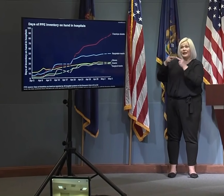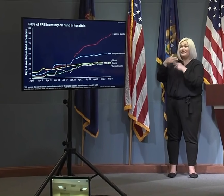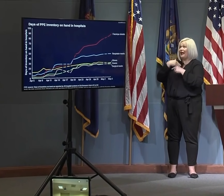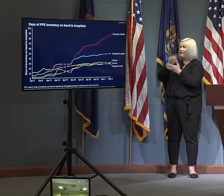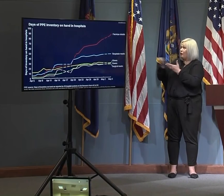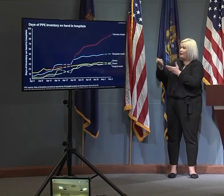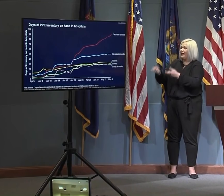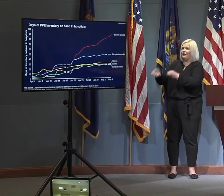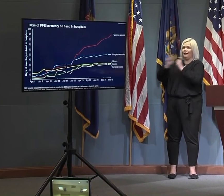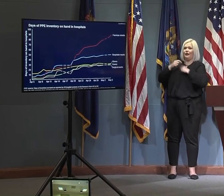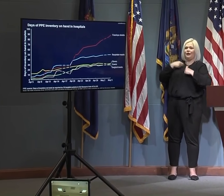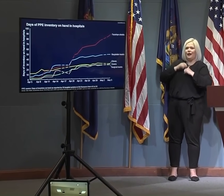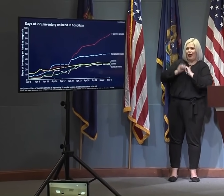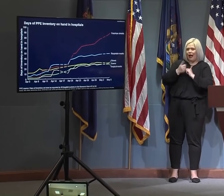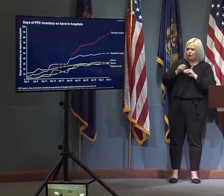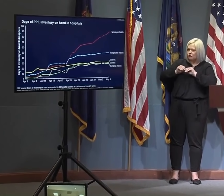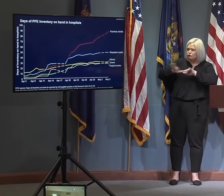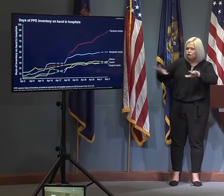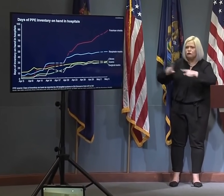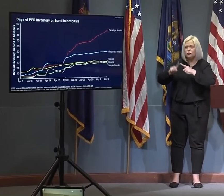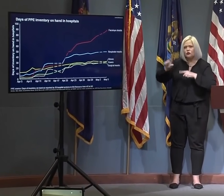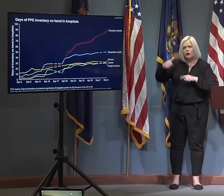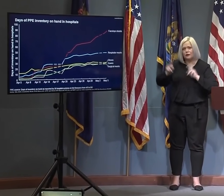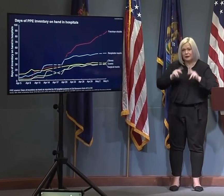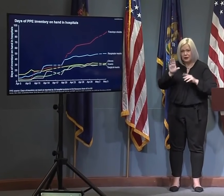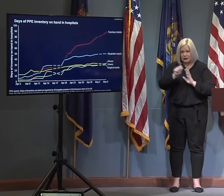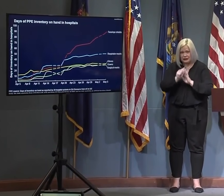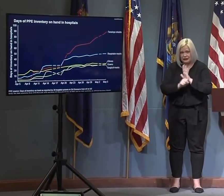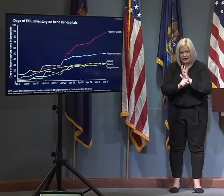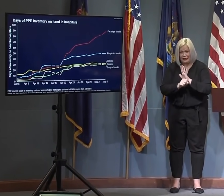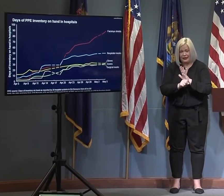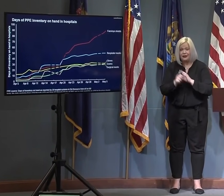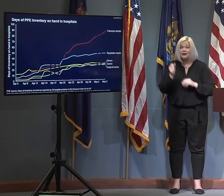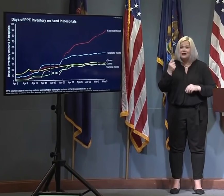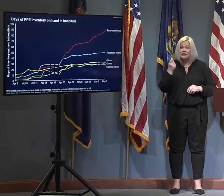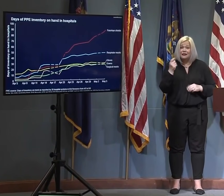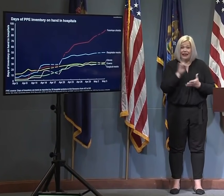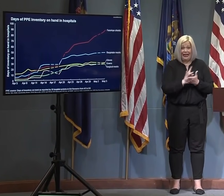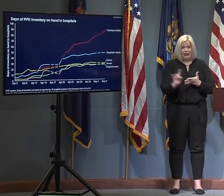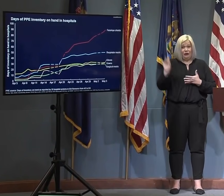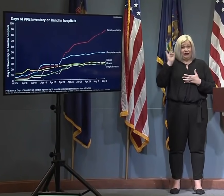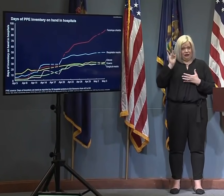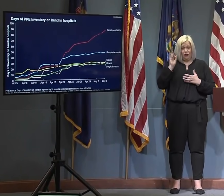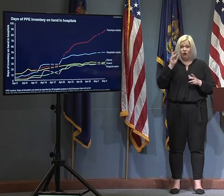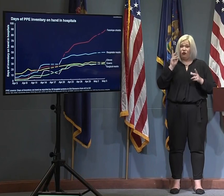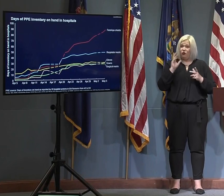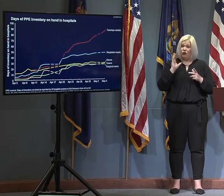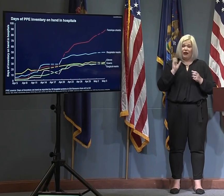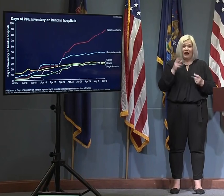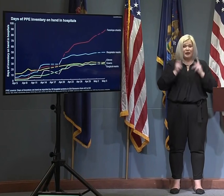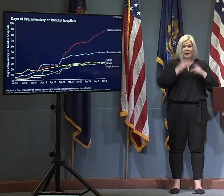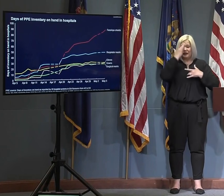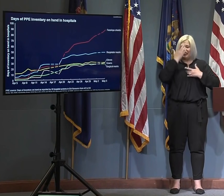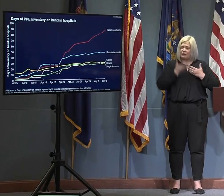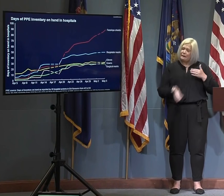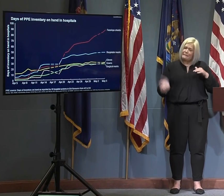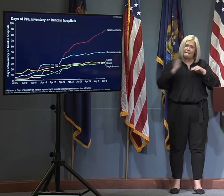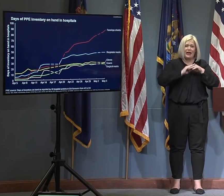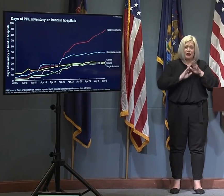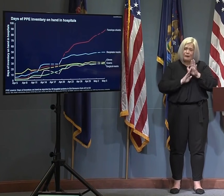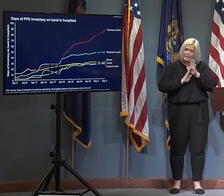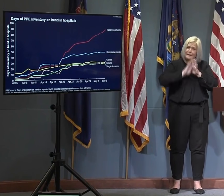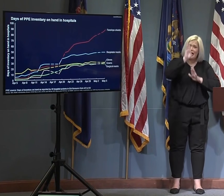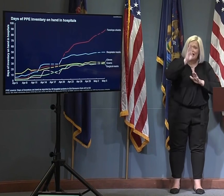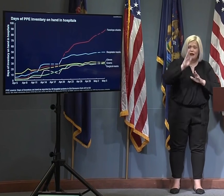receipt. Our COVID-19 cases were growing exponentially in those early days, and many of our hospitals were